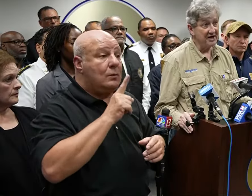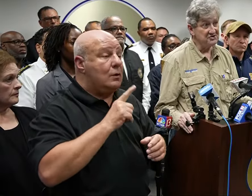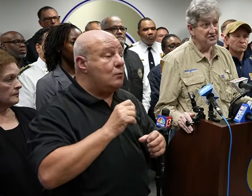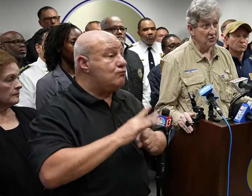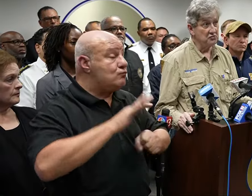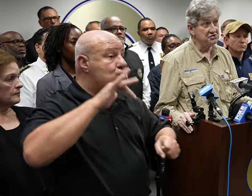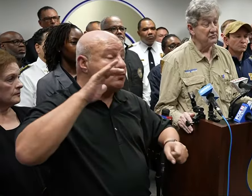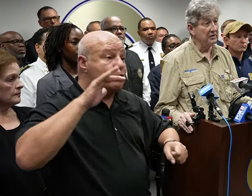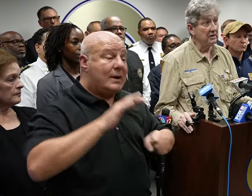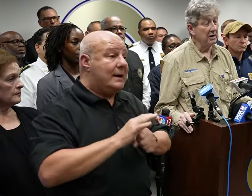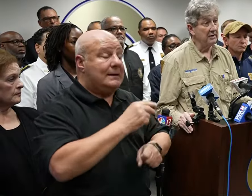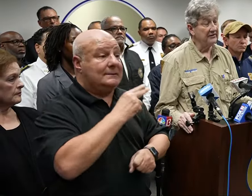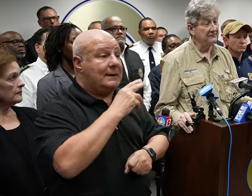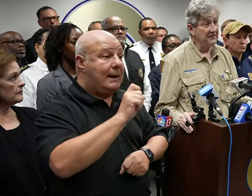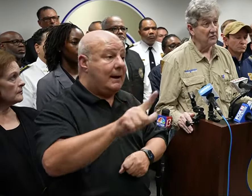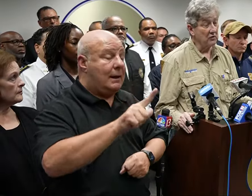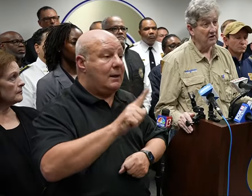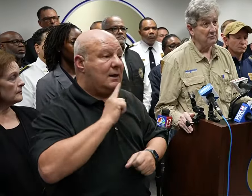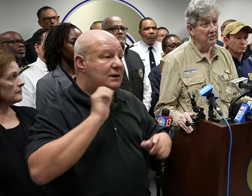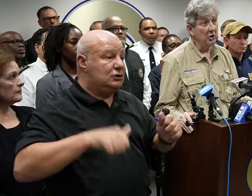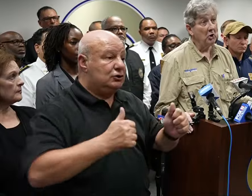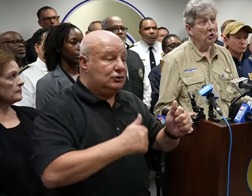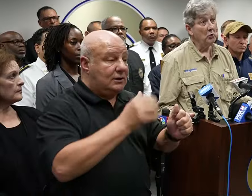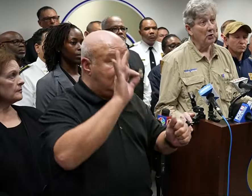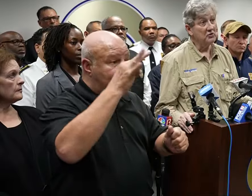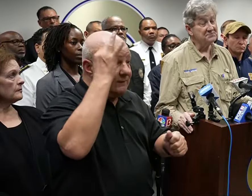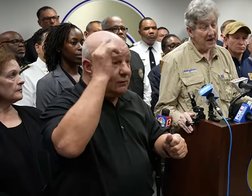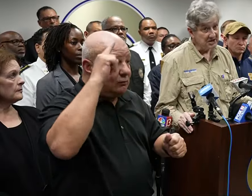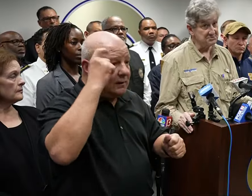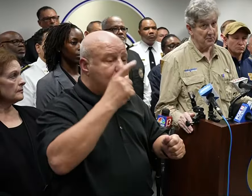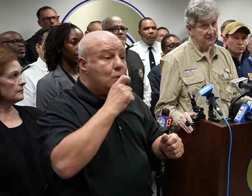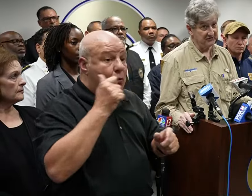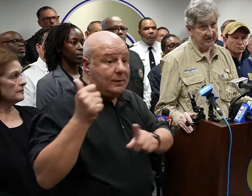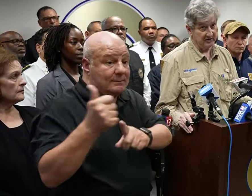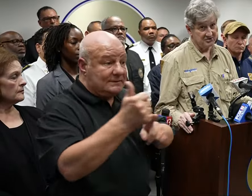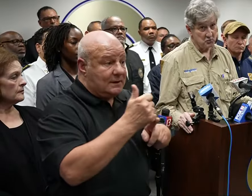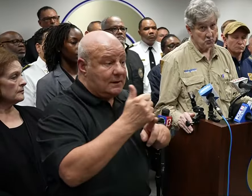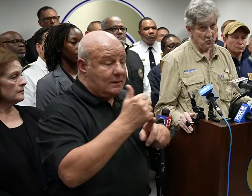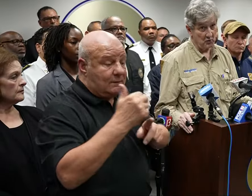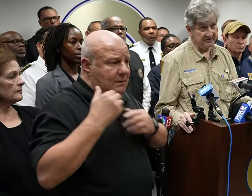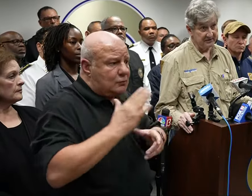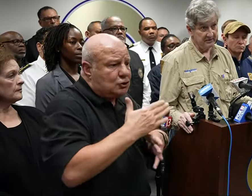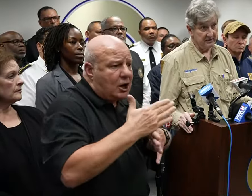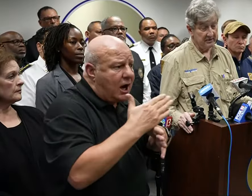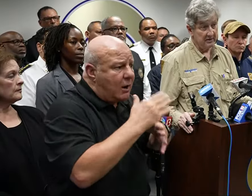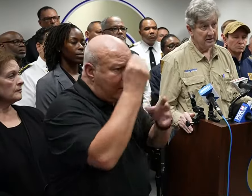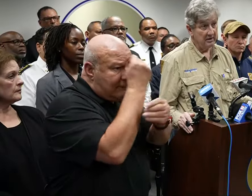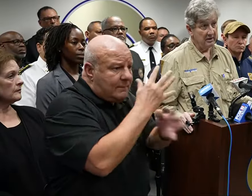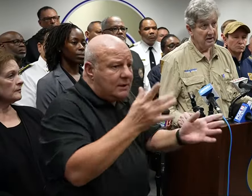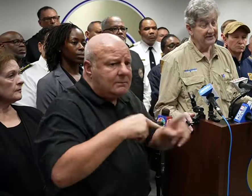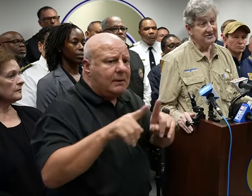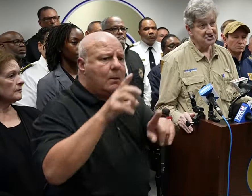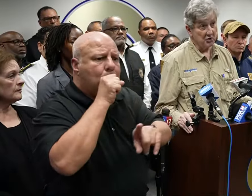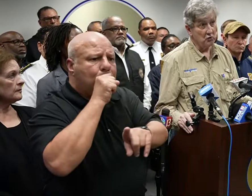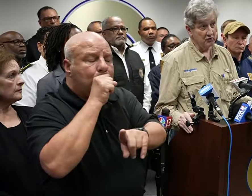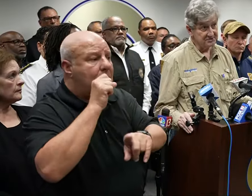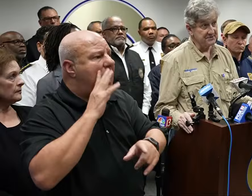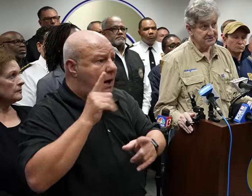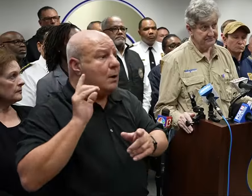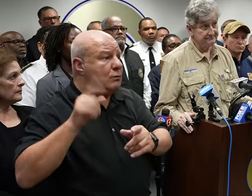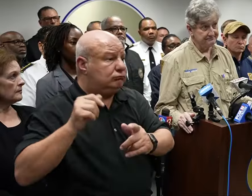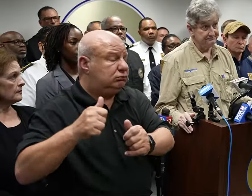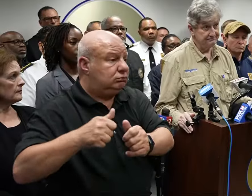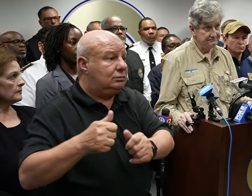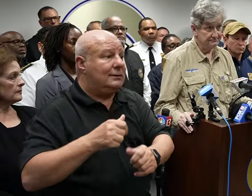I will chase those in the federal government who are responsible for telling us what happened, like they stole